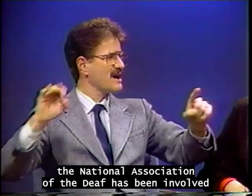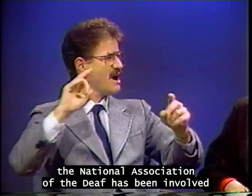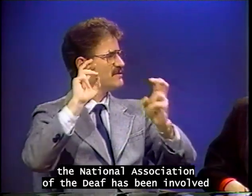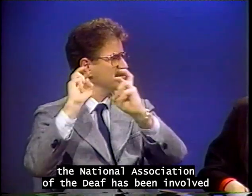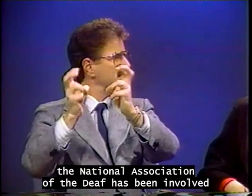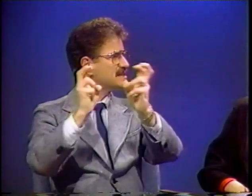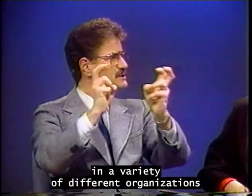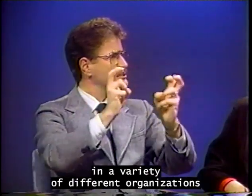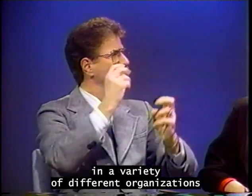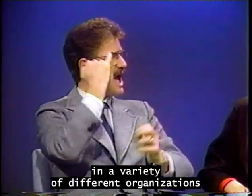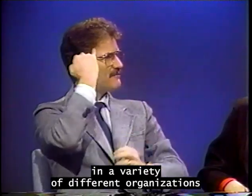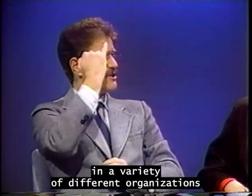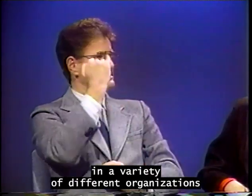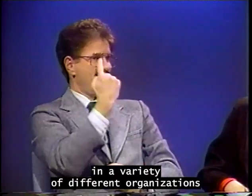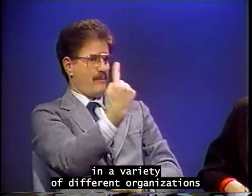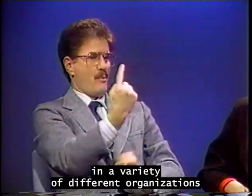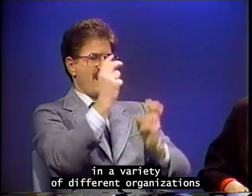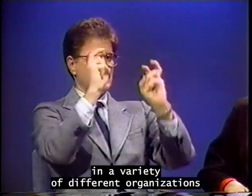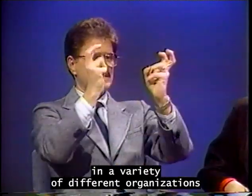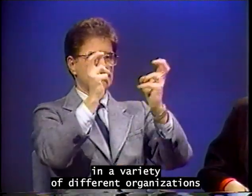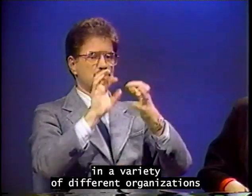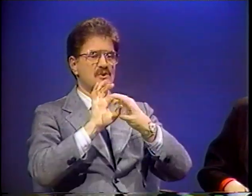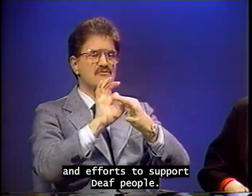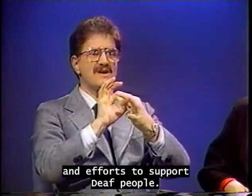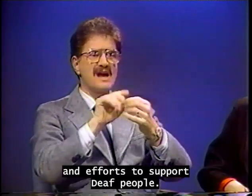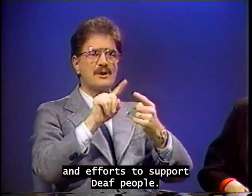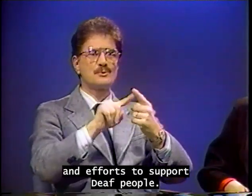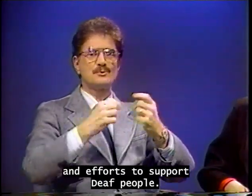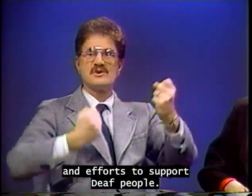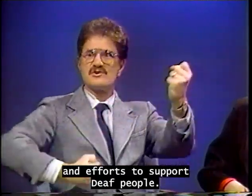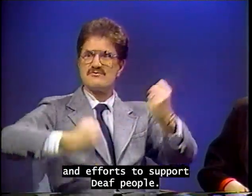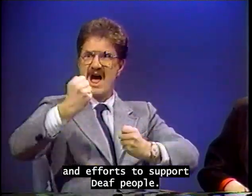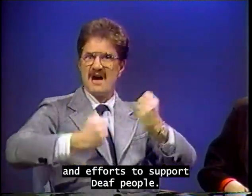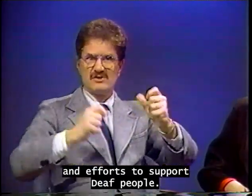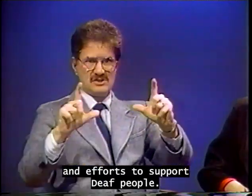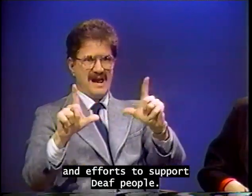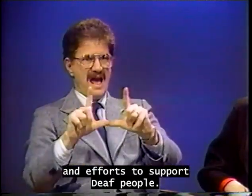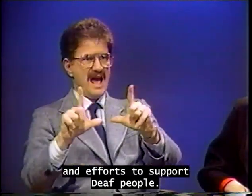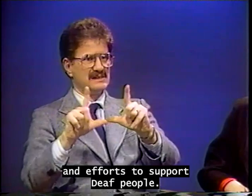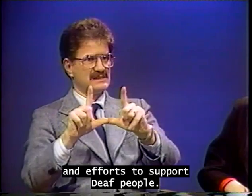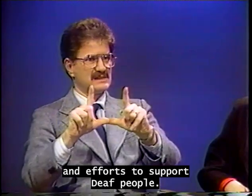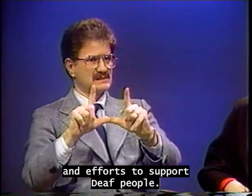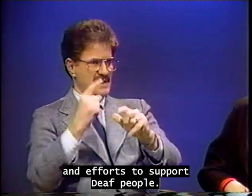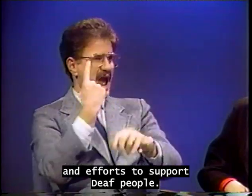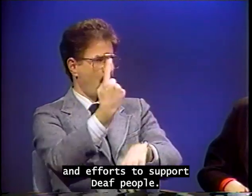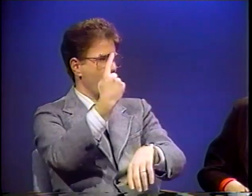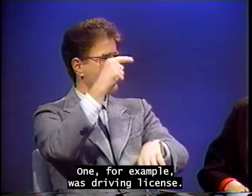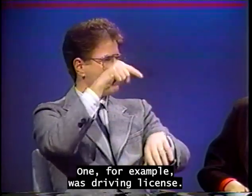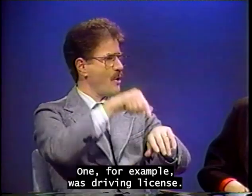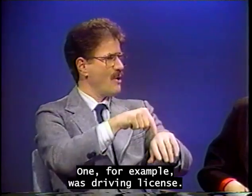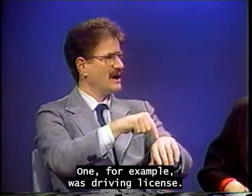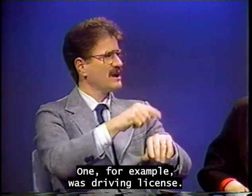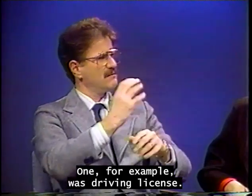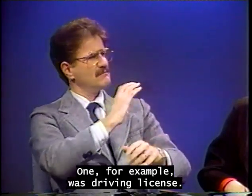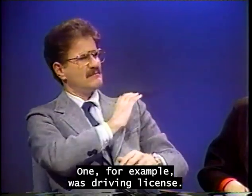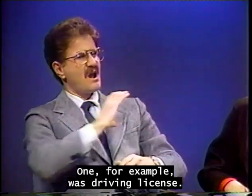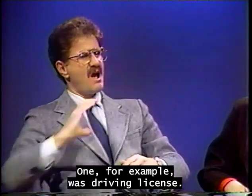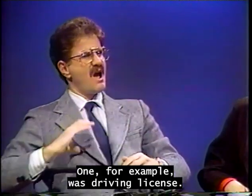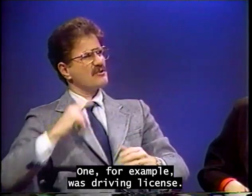Deaf has been involved in a variety of different organizations and efforts to support deaf people. One, for example, was driving